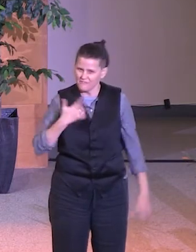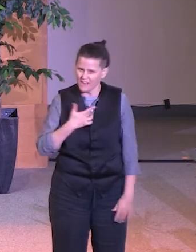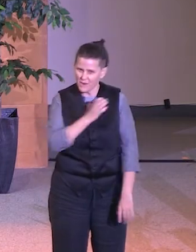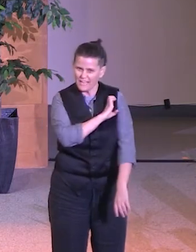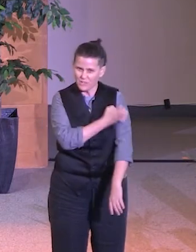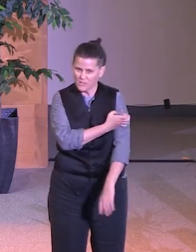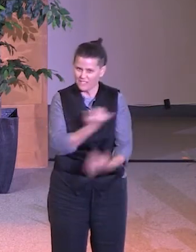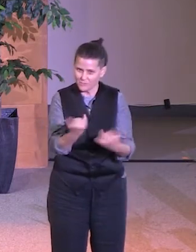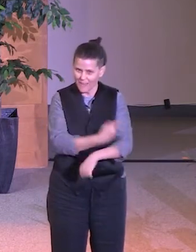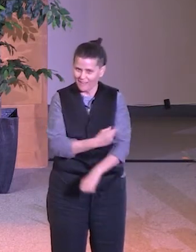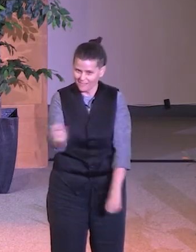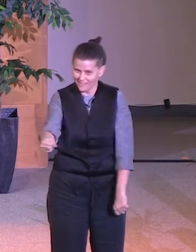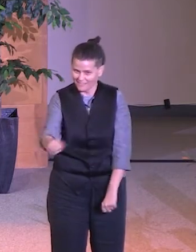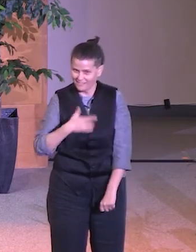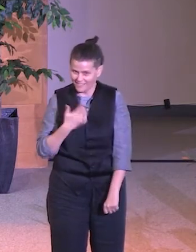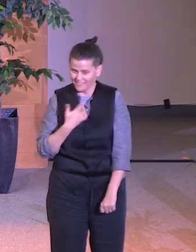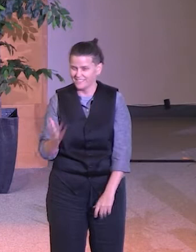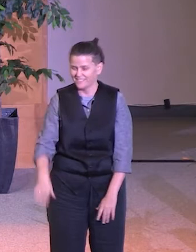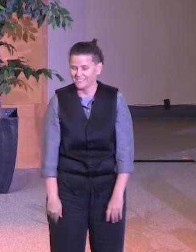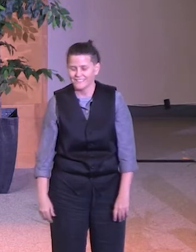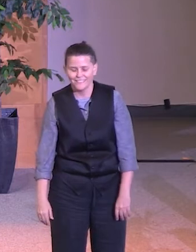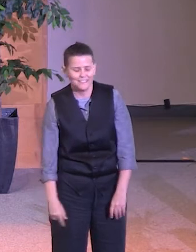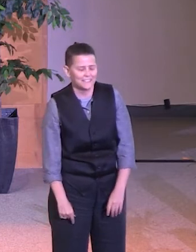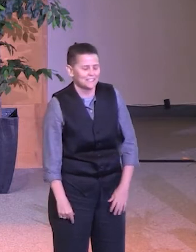room today? I can feel it.